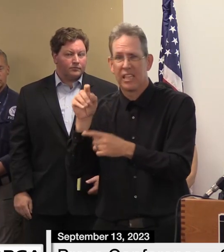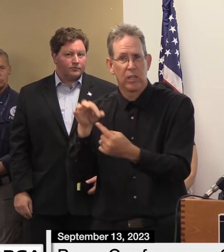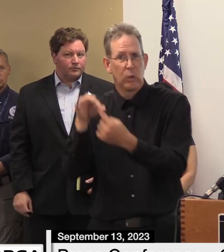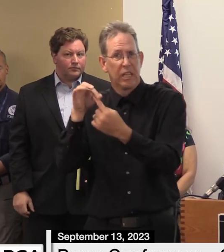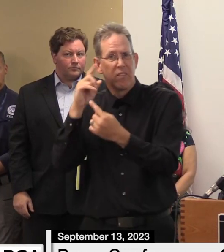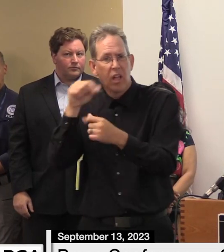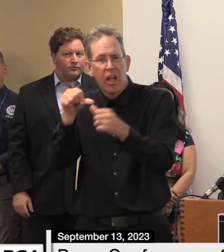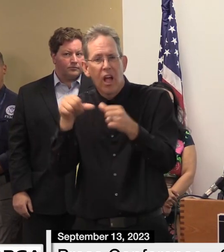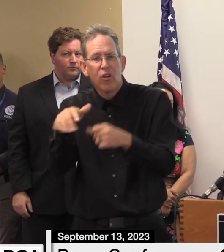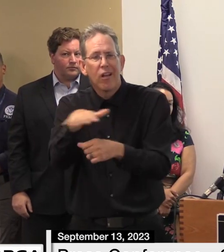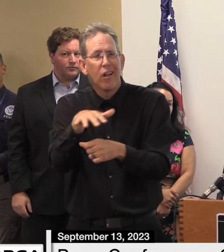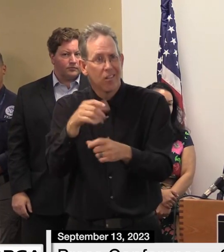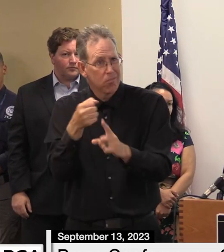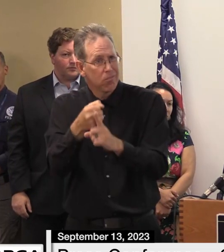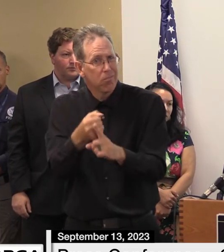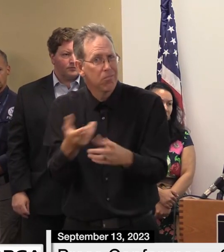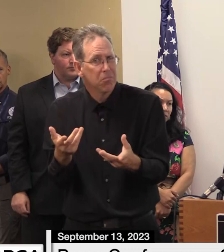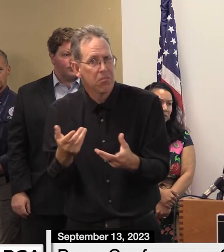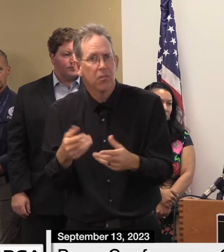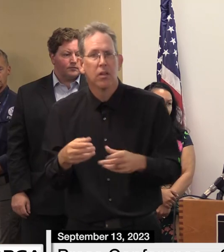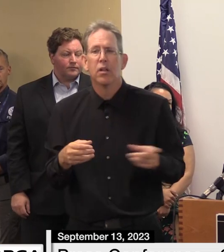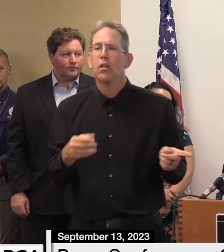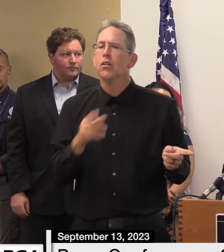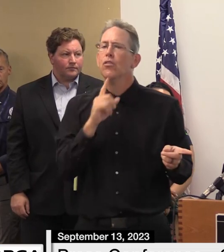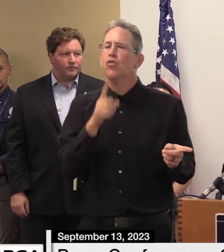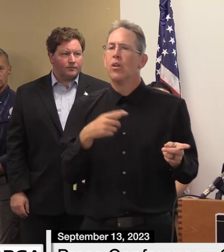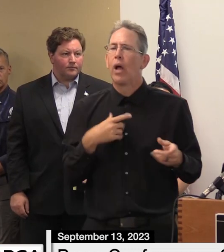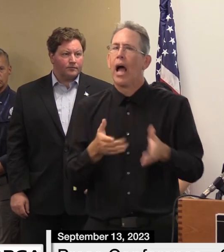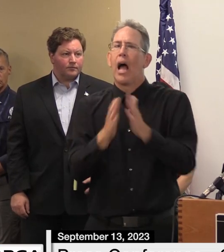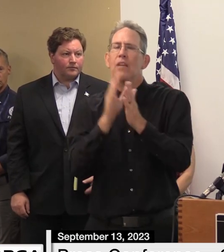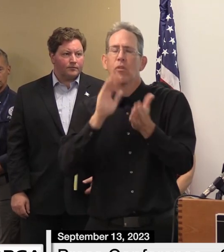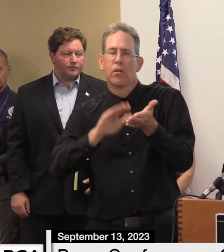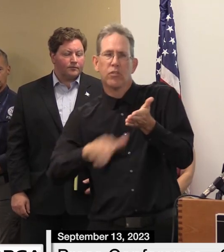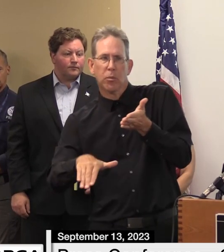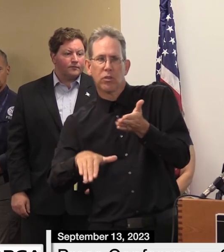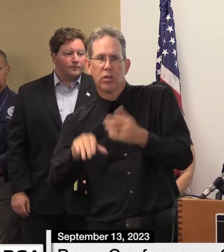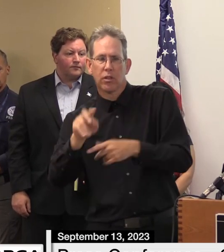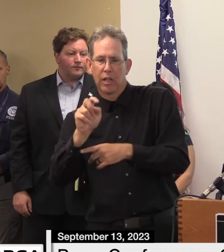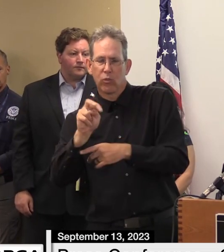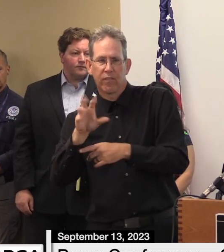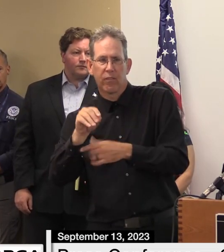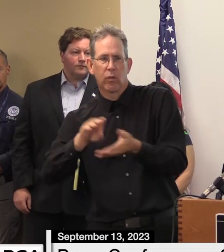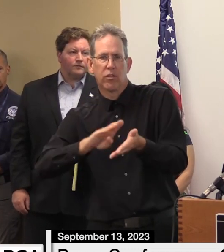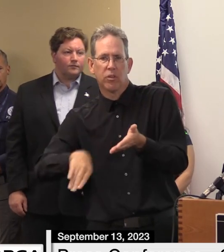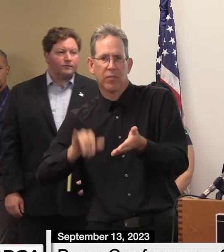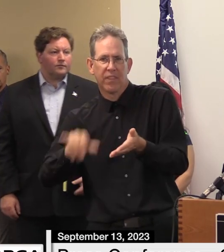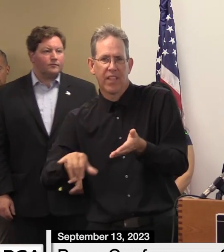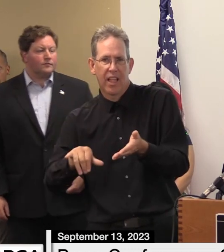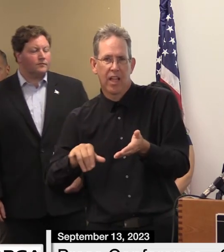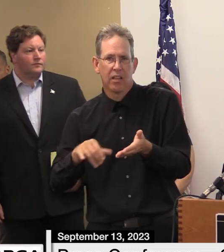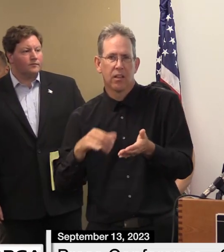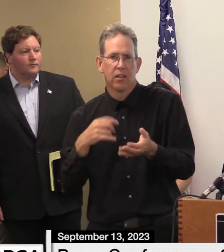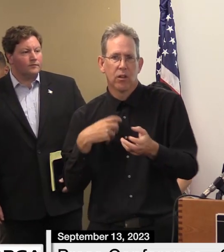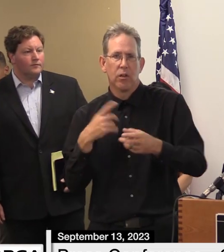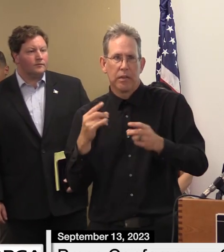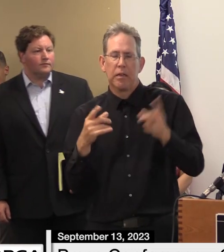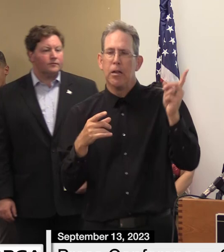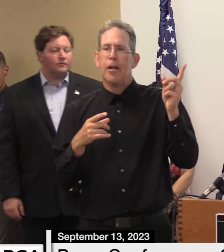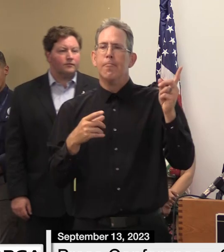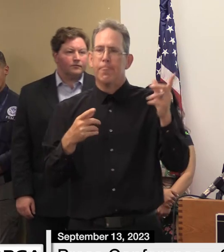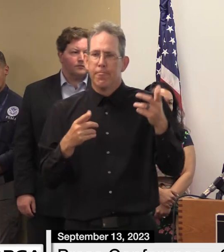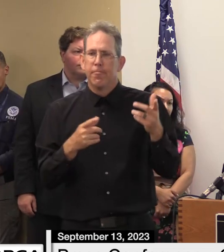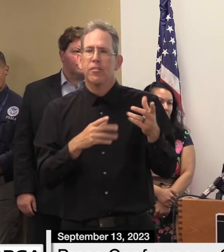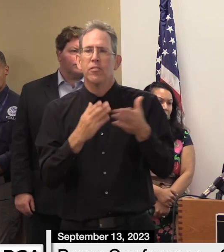we had asked for exemptions throughout. I think the final version, it came down to some of the more